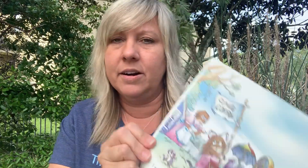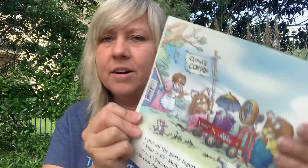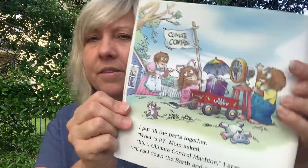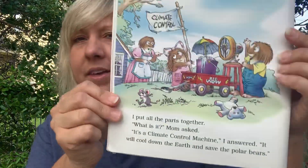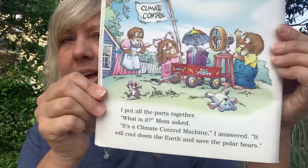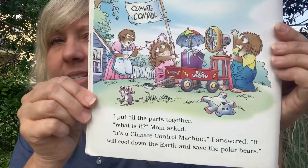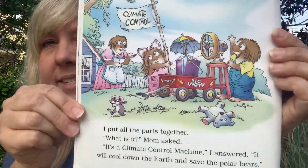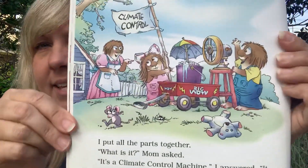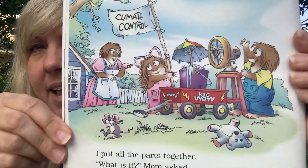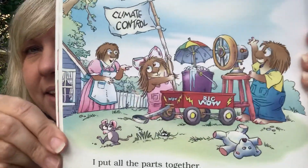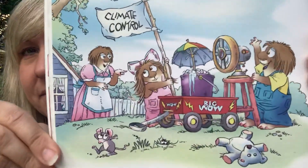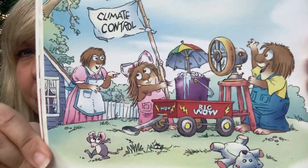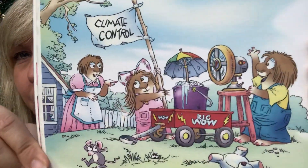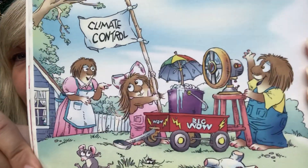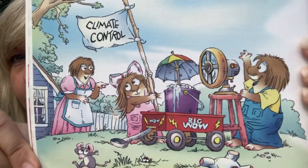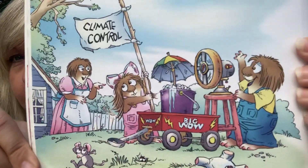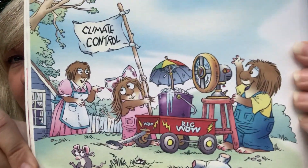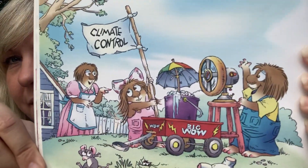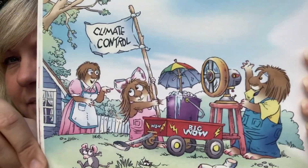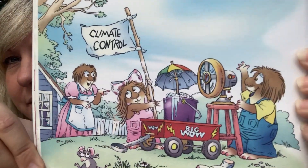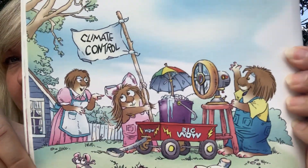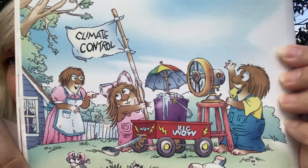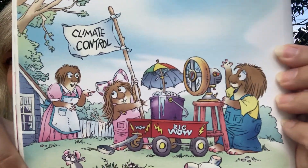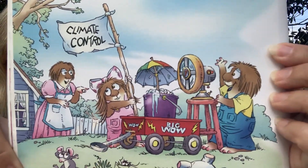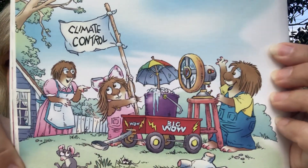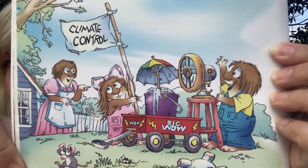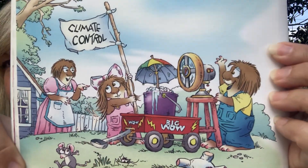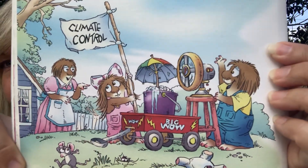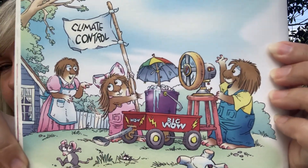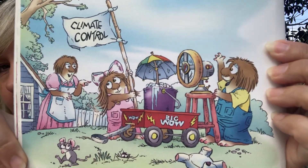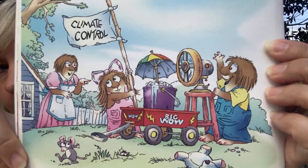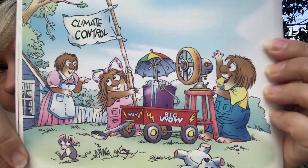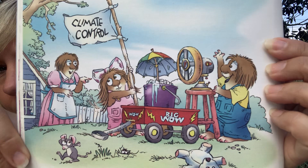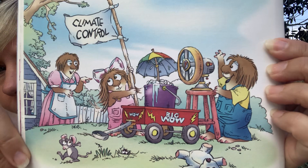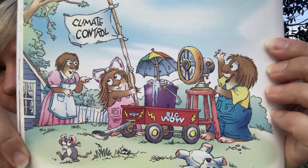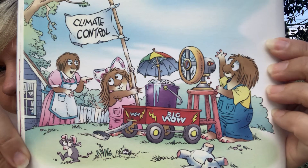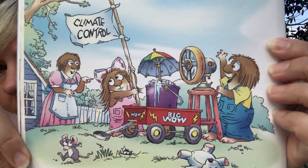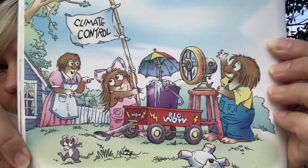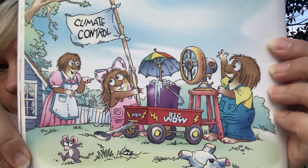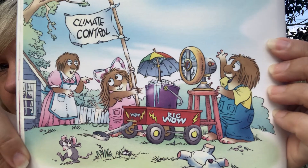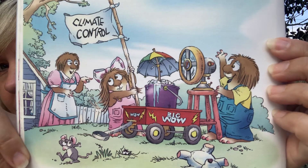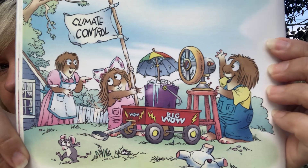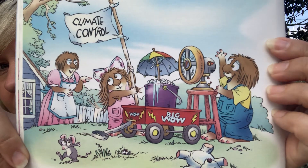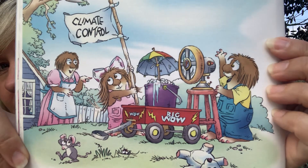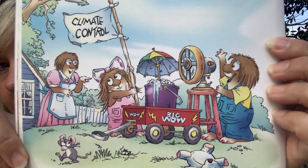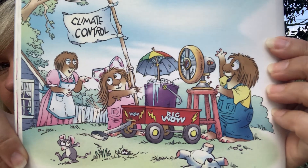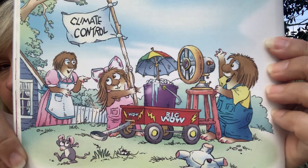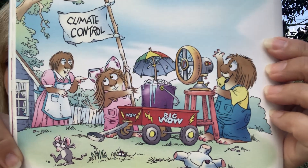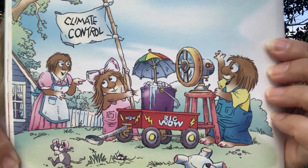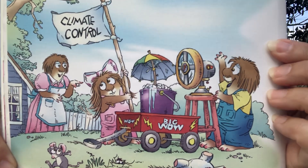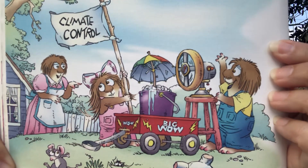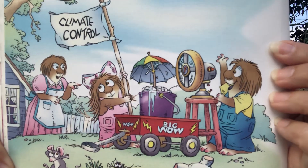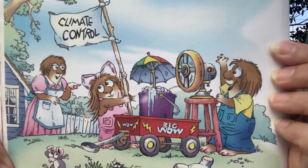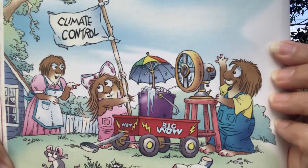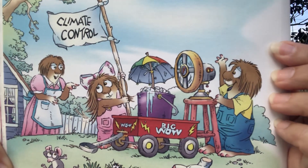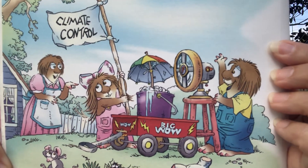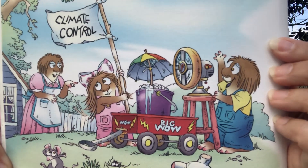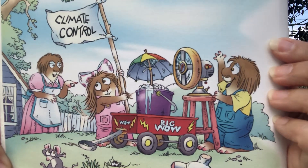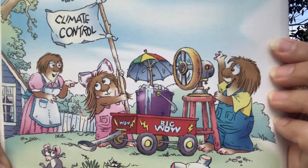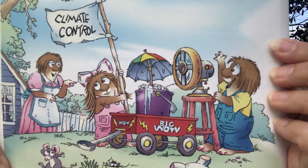earth and save the polar bears." Look at him using his brain. "How does it work?" asked